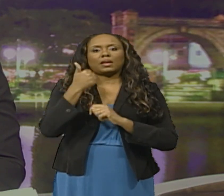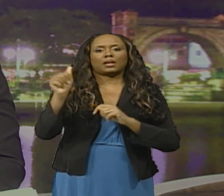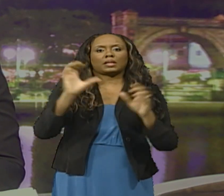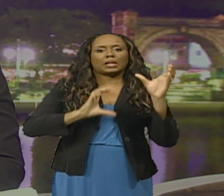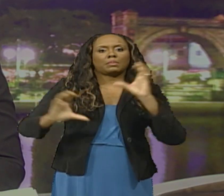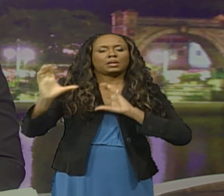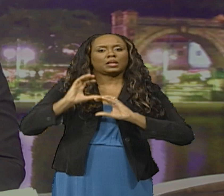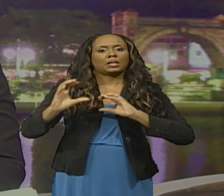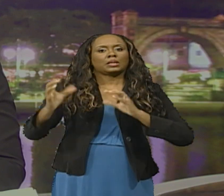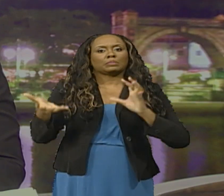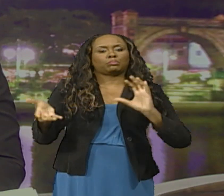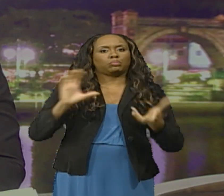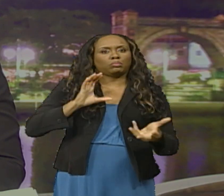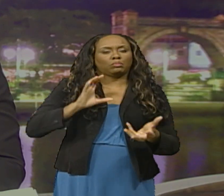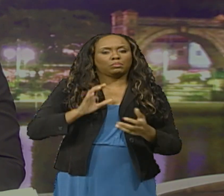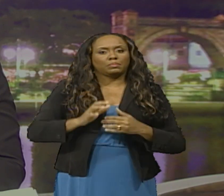hazards.